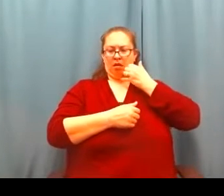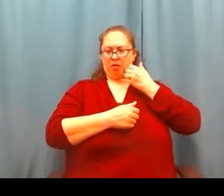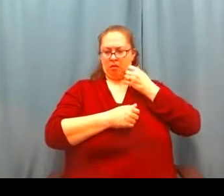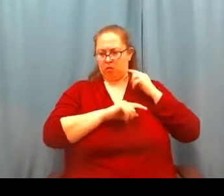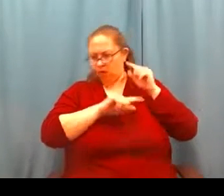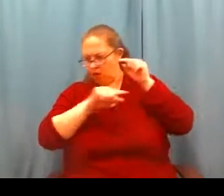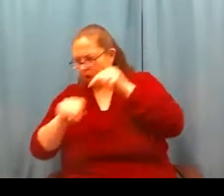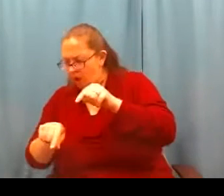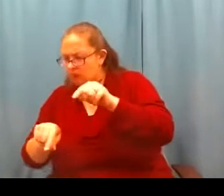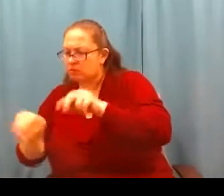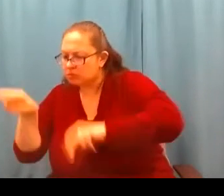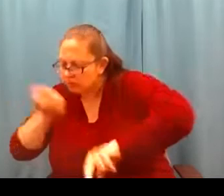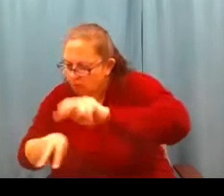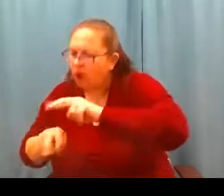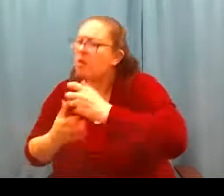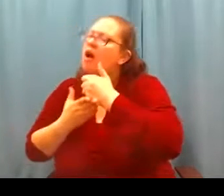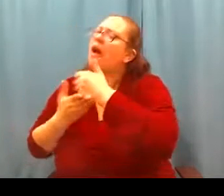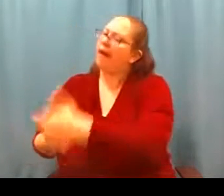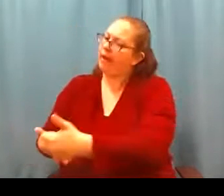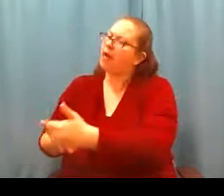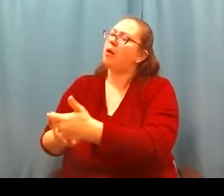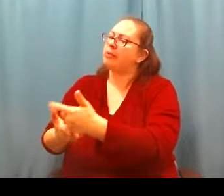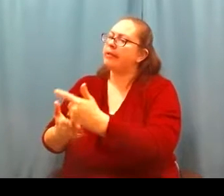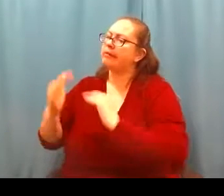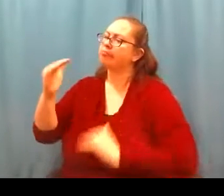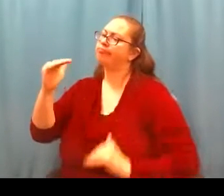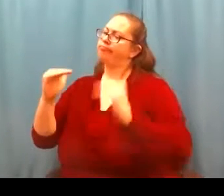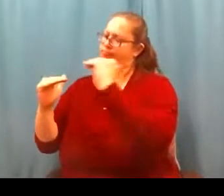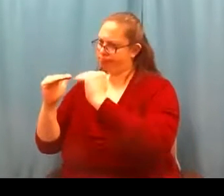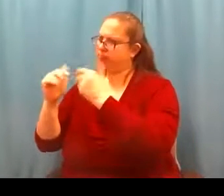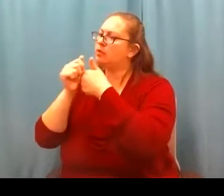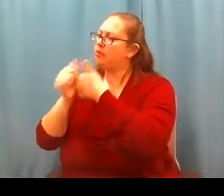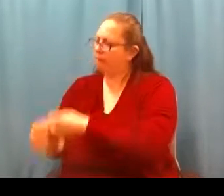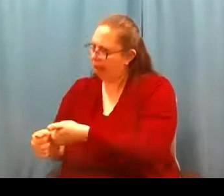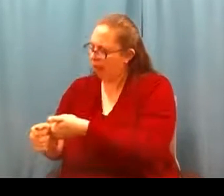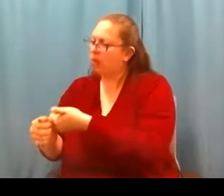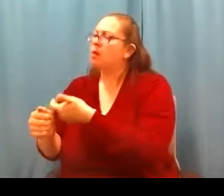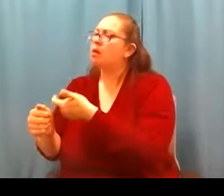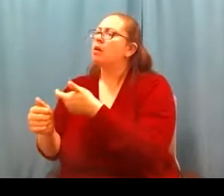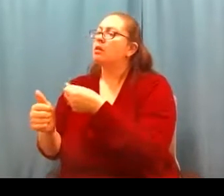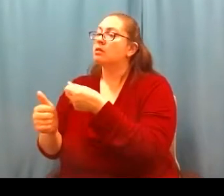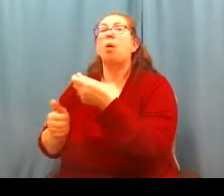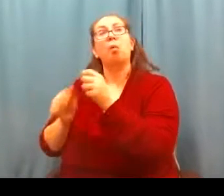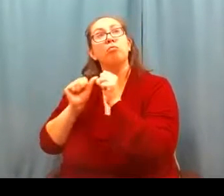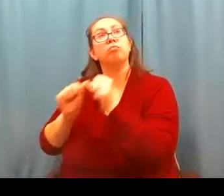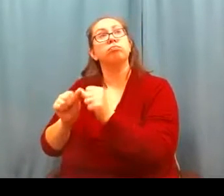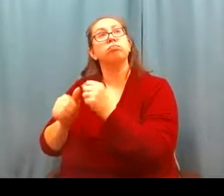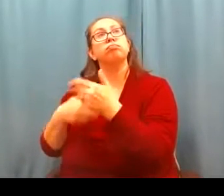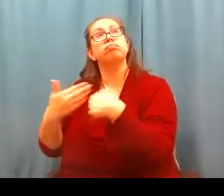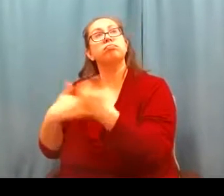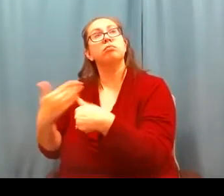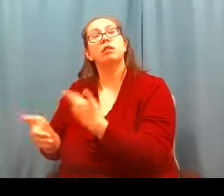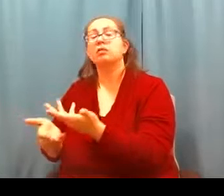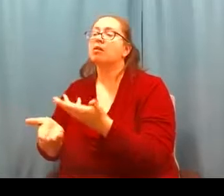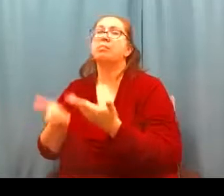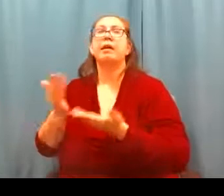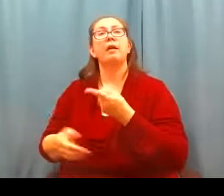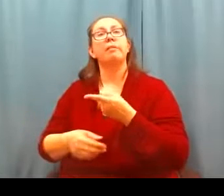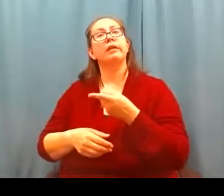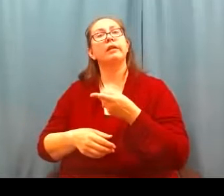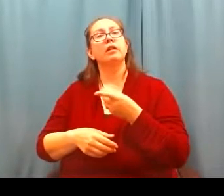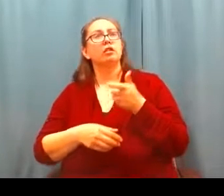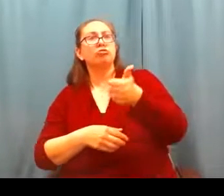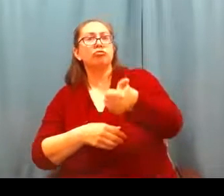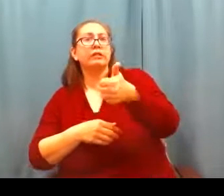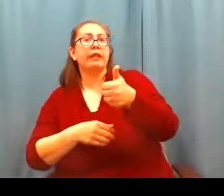bring them into compliance so that they can continue to operate. So whether maybe you're an employee of that business, you might want